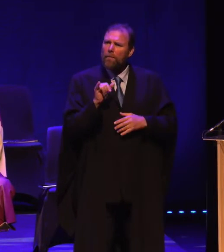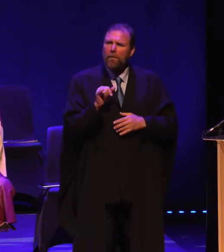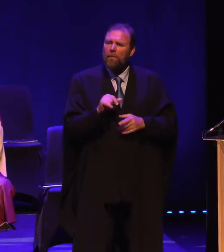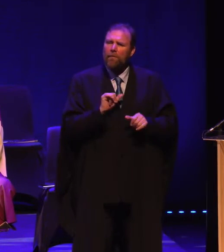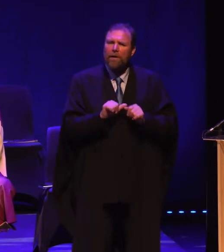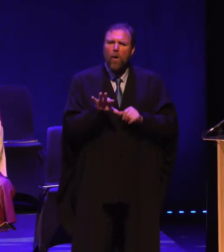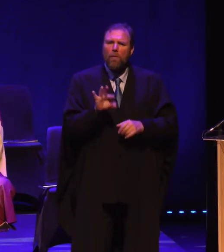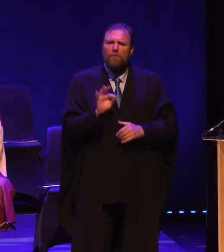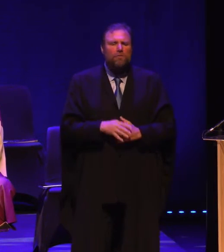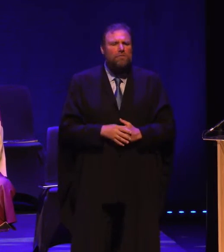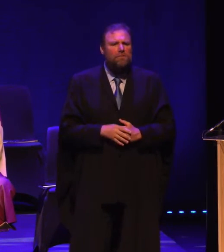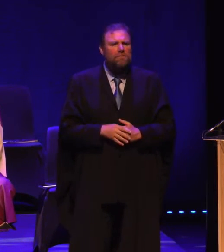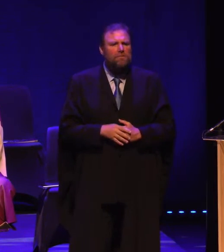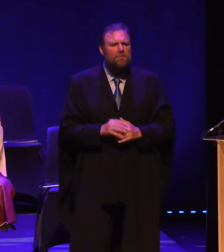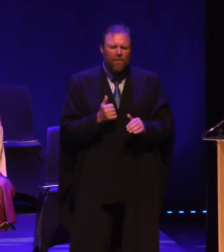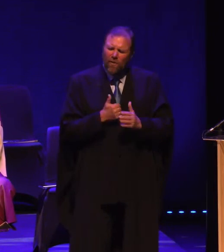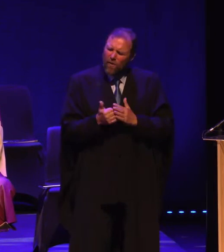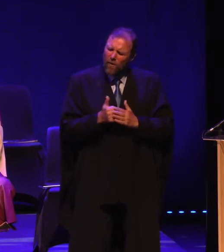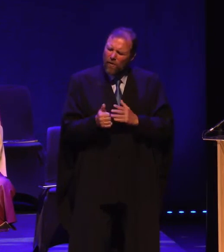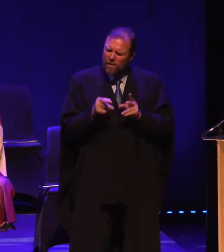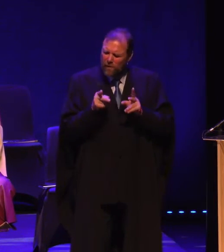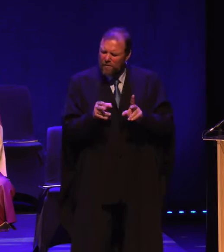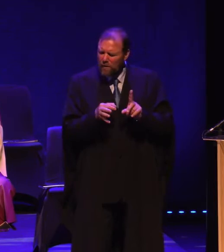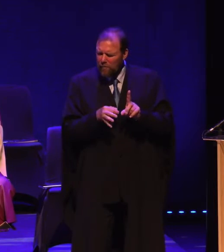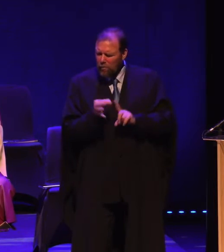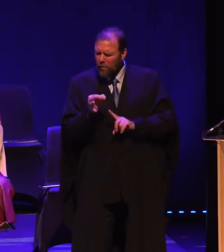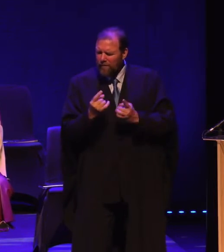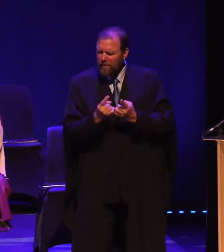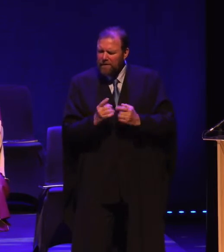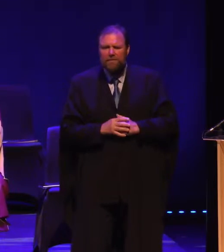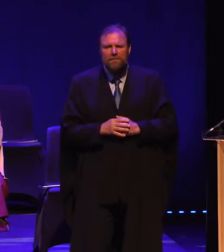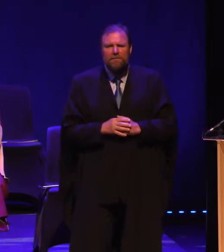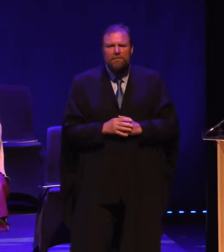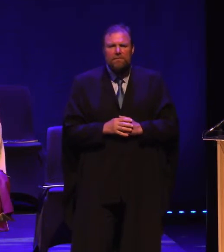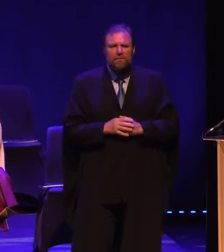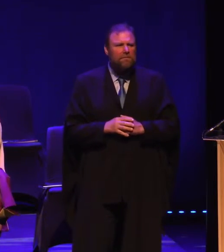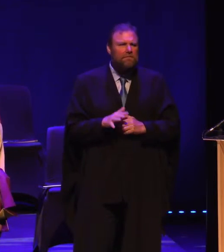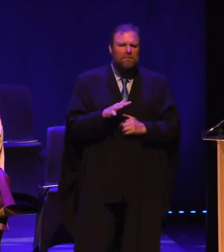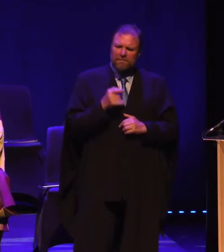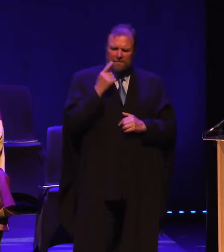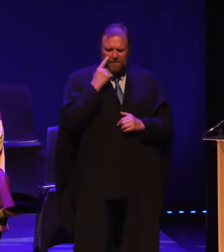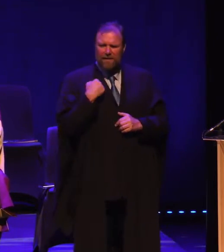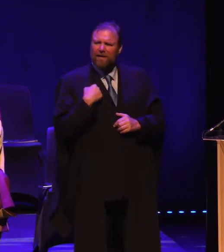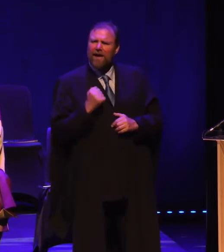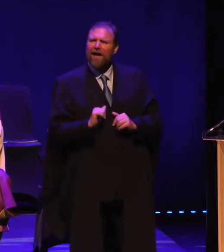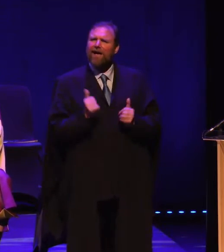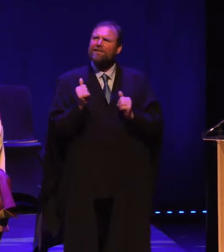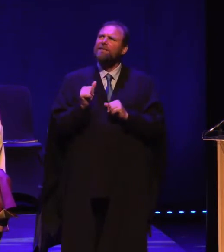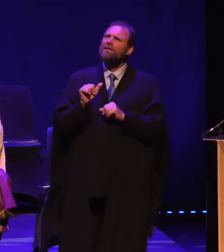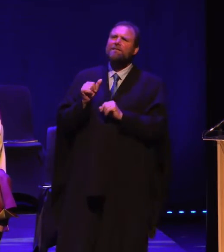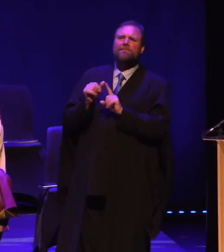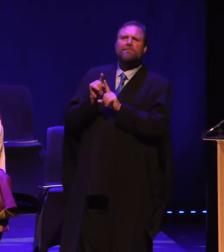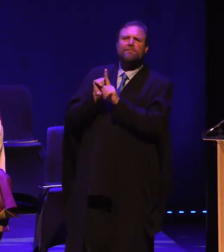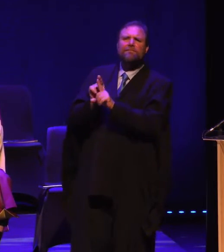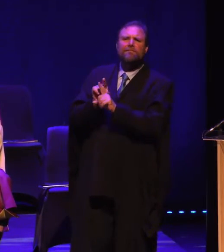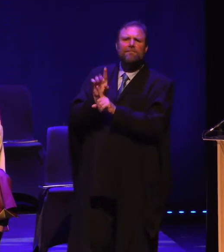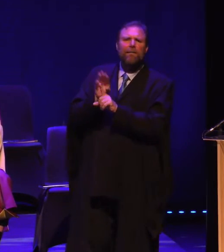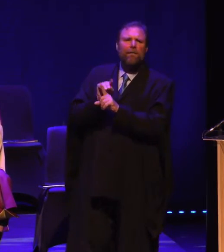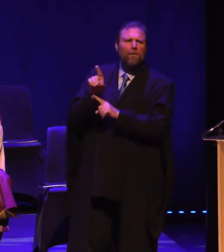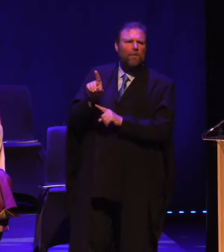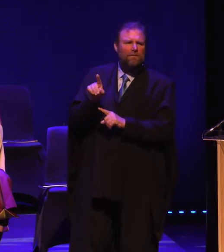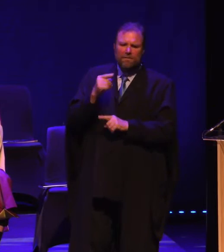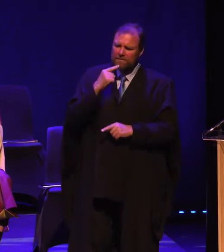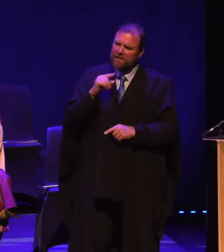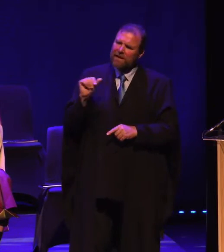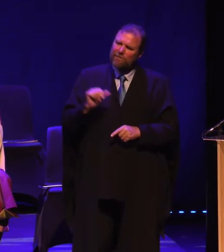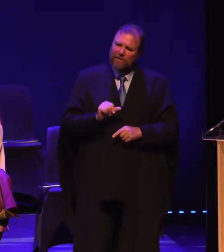There are always ways to improve and adapt things for better outcomes. I had an excellent mentor once who said to me, I should energise